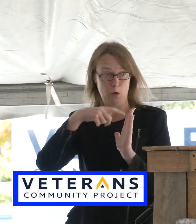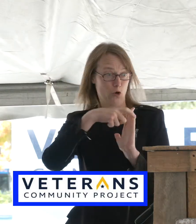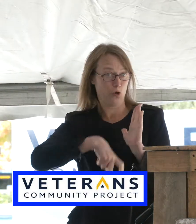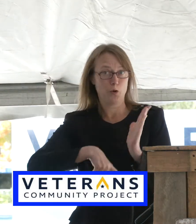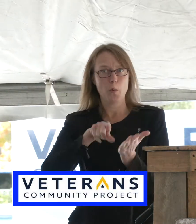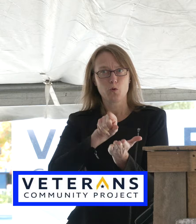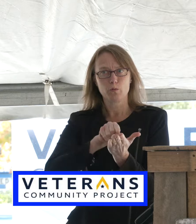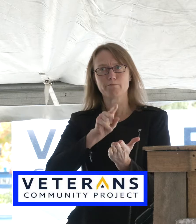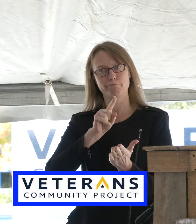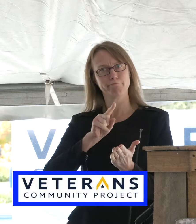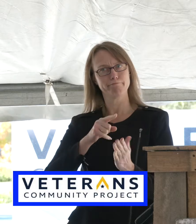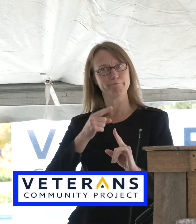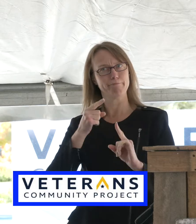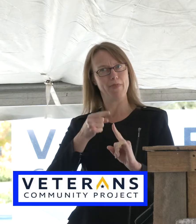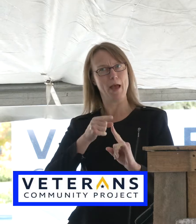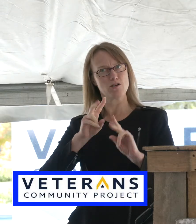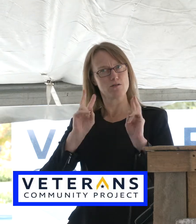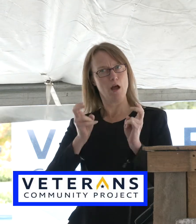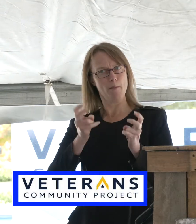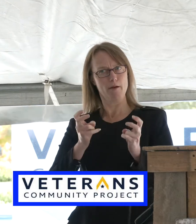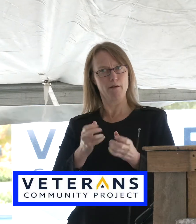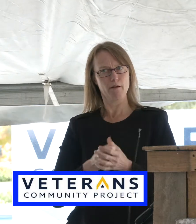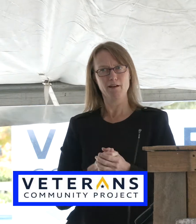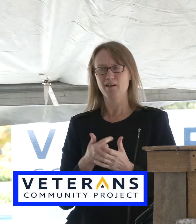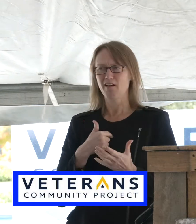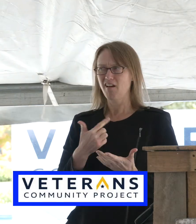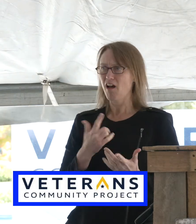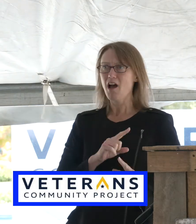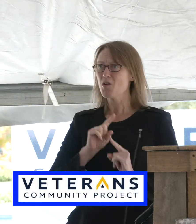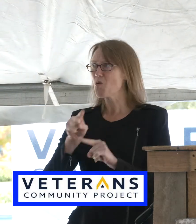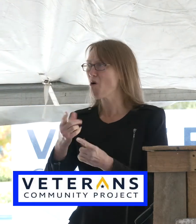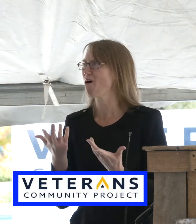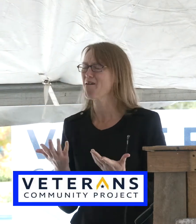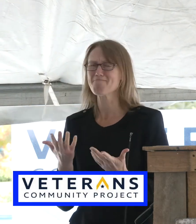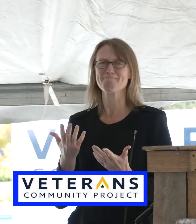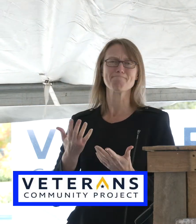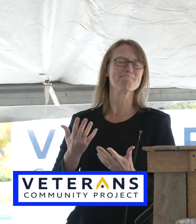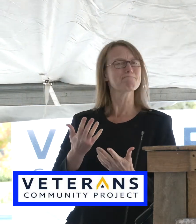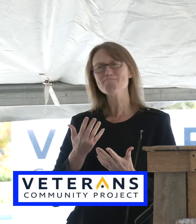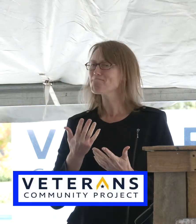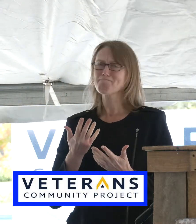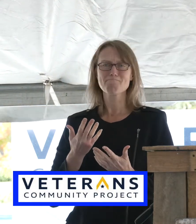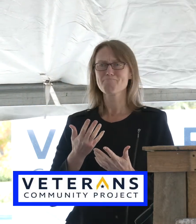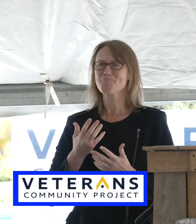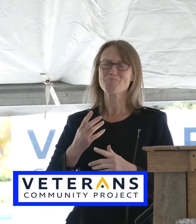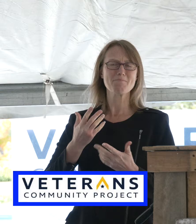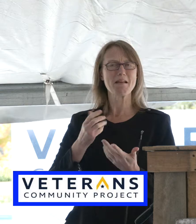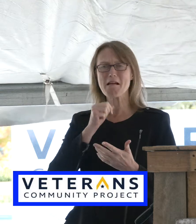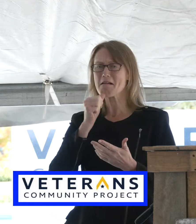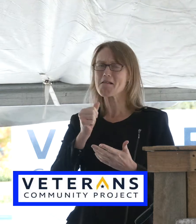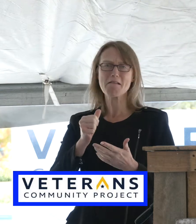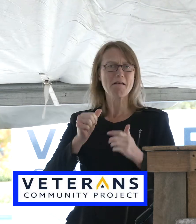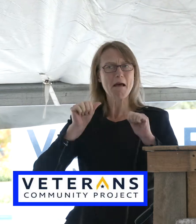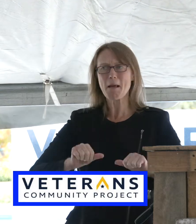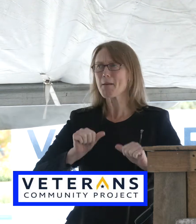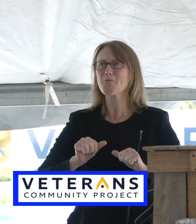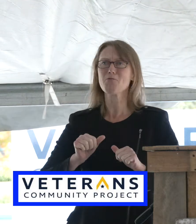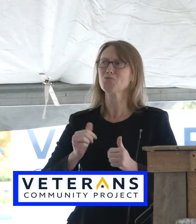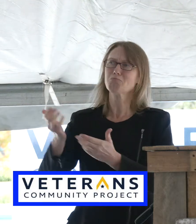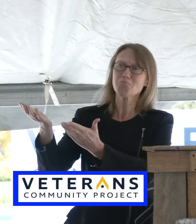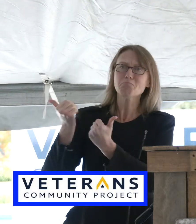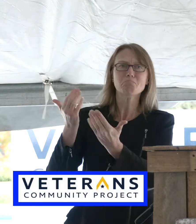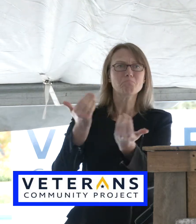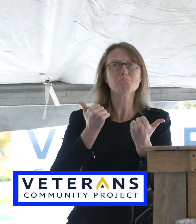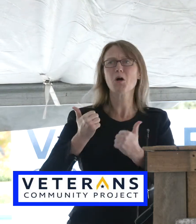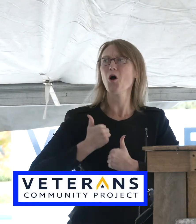I had been unable to help really get enough people home safely. And that stayed with me. No matter how much change I made, no matter